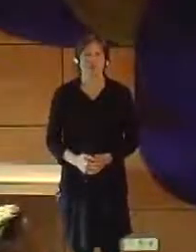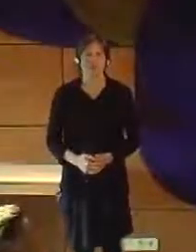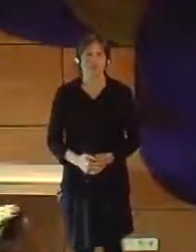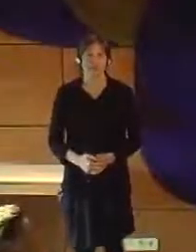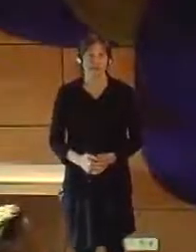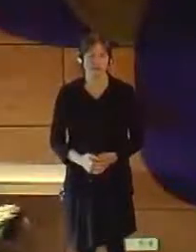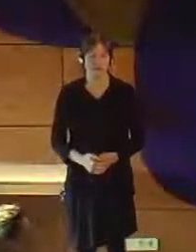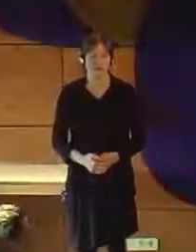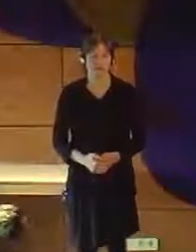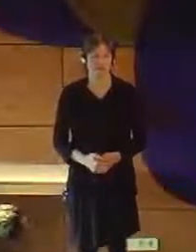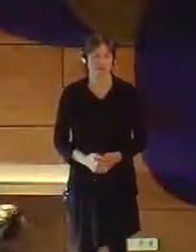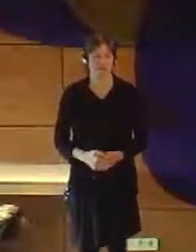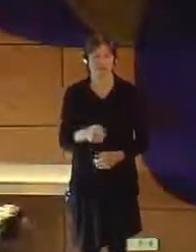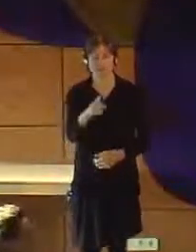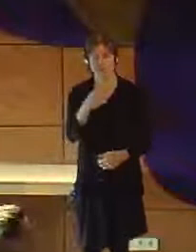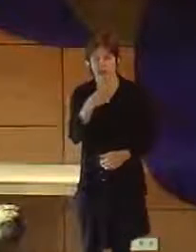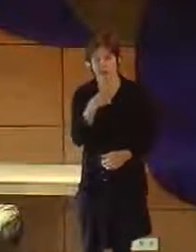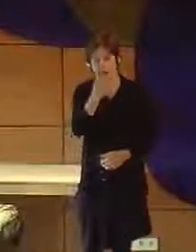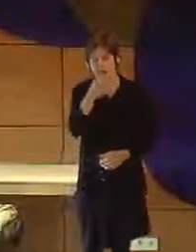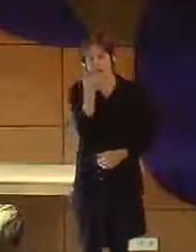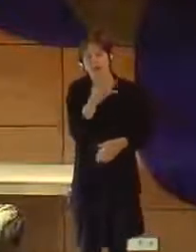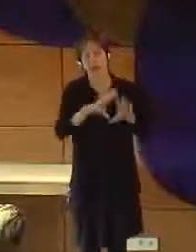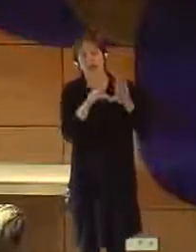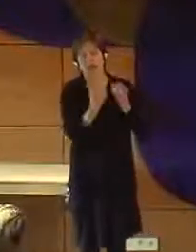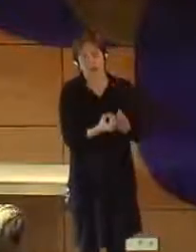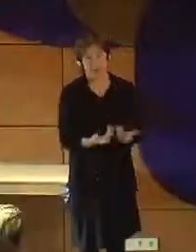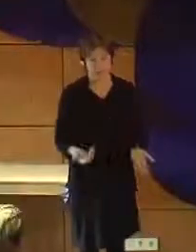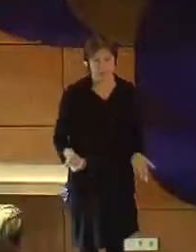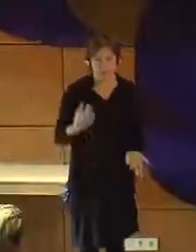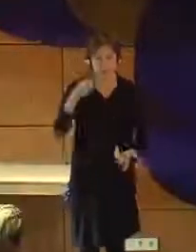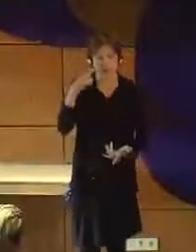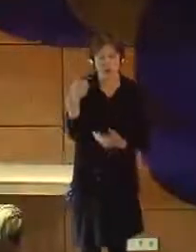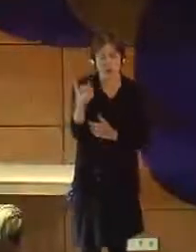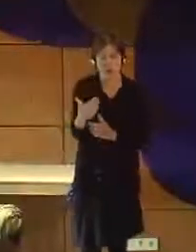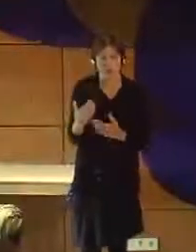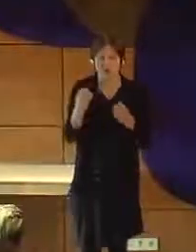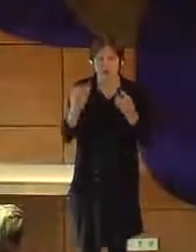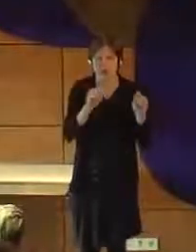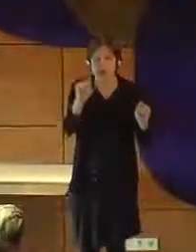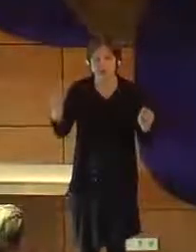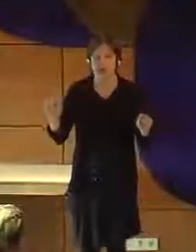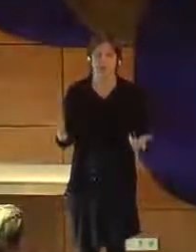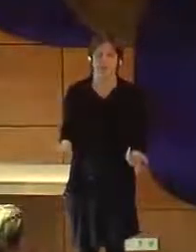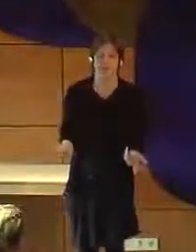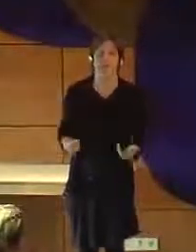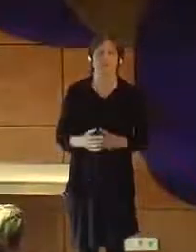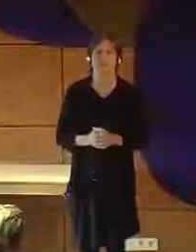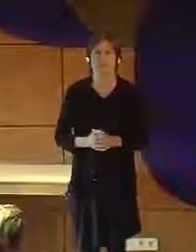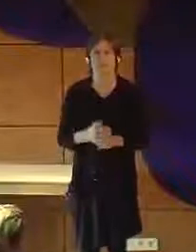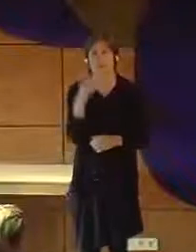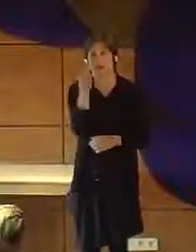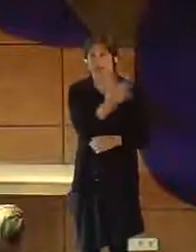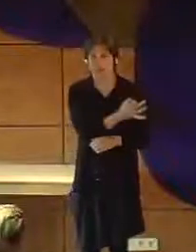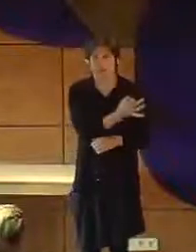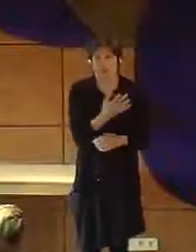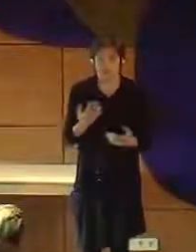Das ist jetzt eine allgemeine Frage, nur This is weil a general question, just because I know that it's one that is asked very frequently.